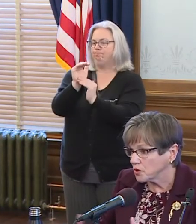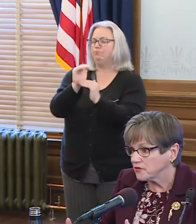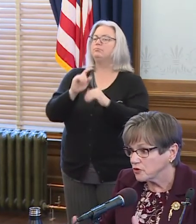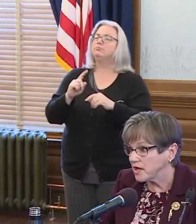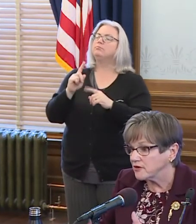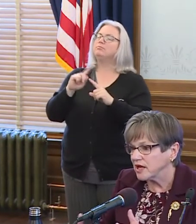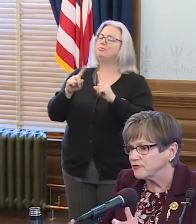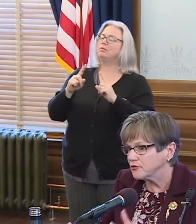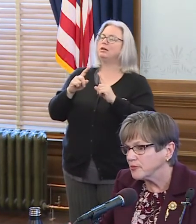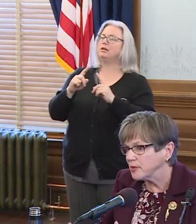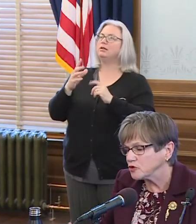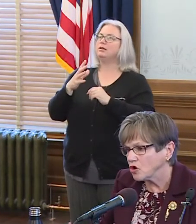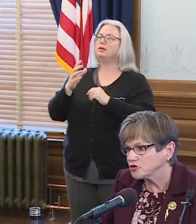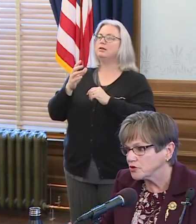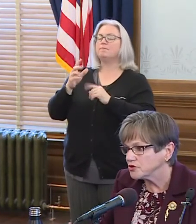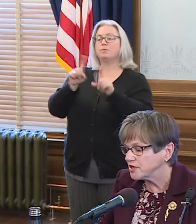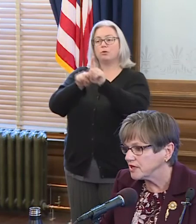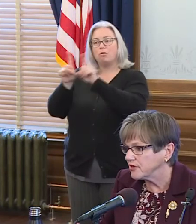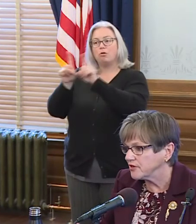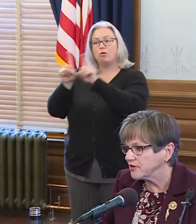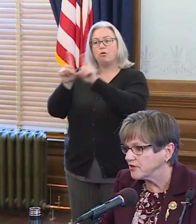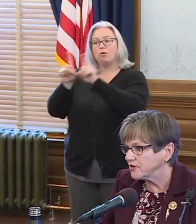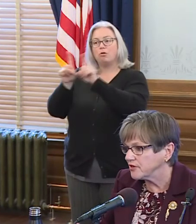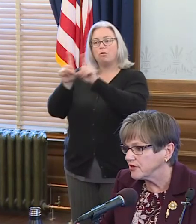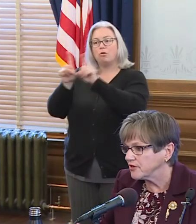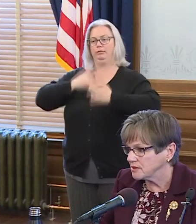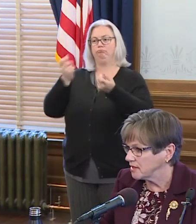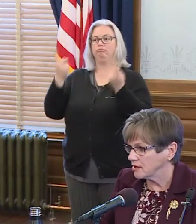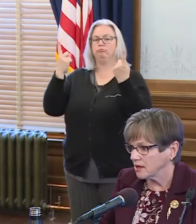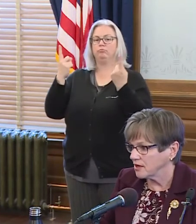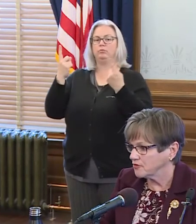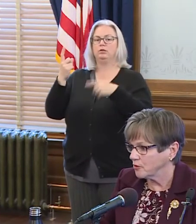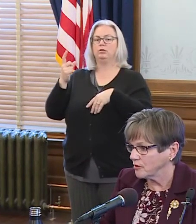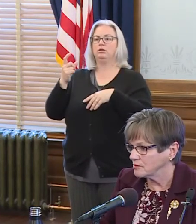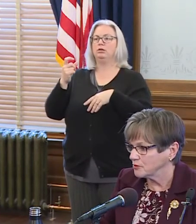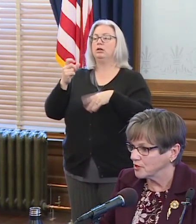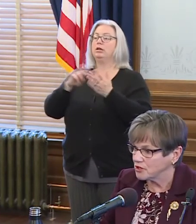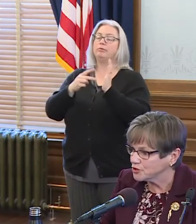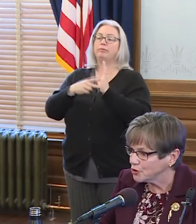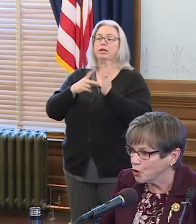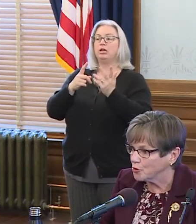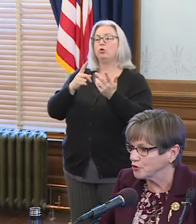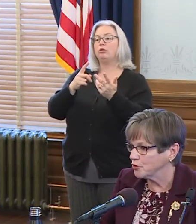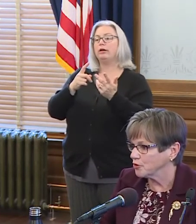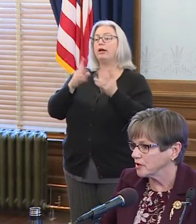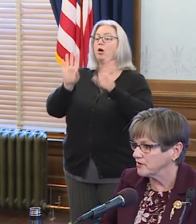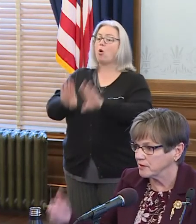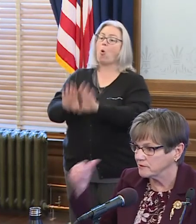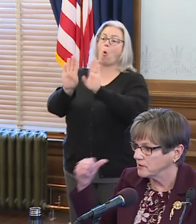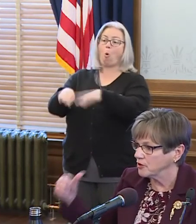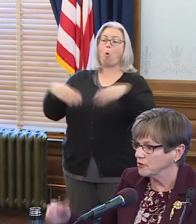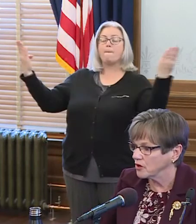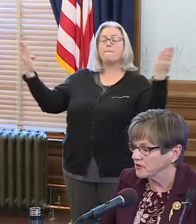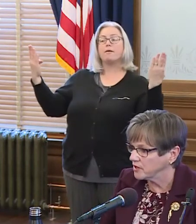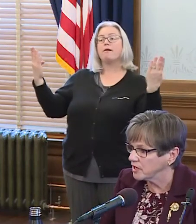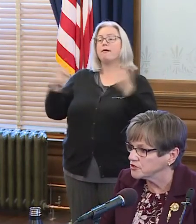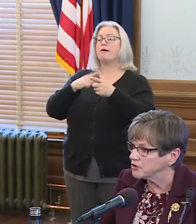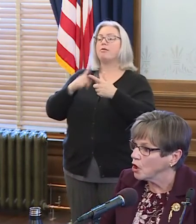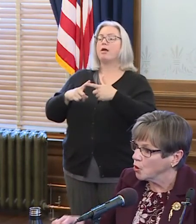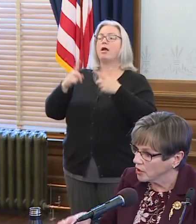is one of those, and for people to also understand that we are not going to take our eye off the ball. We're not going to open the door and then, go